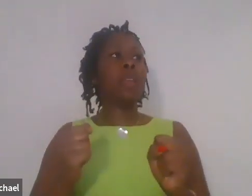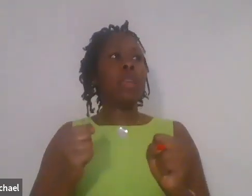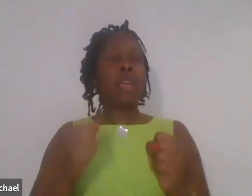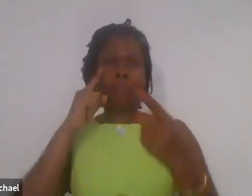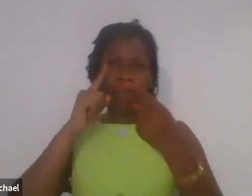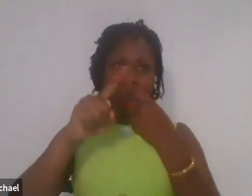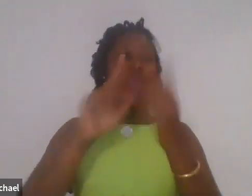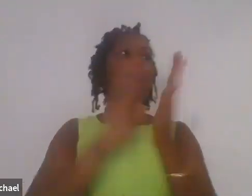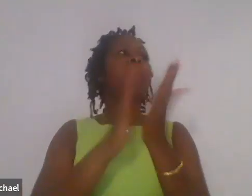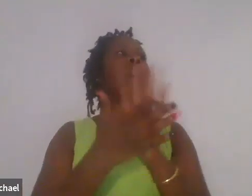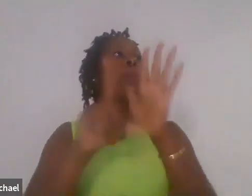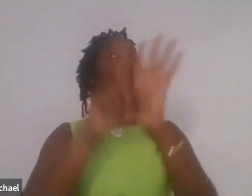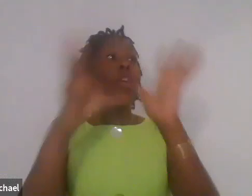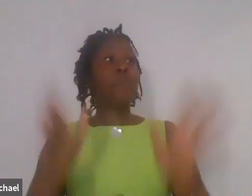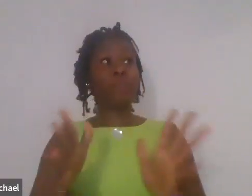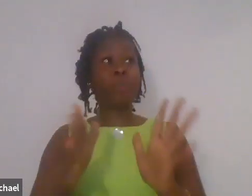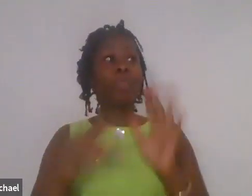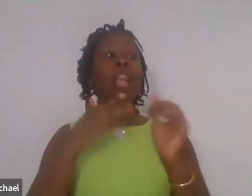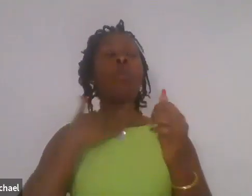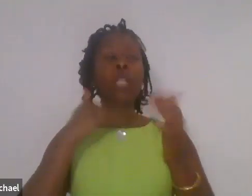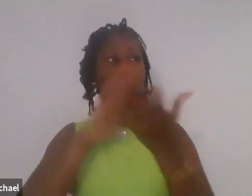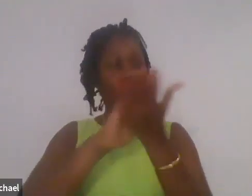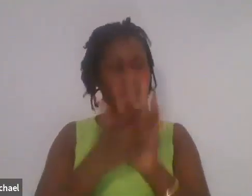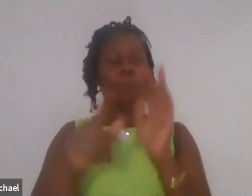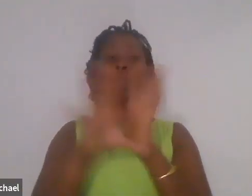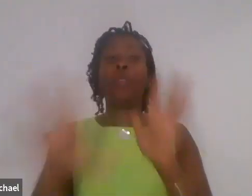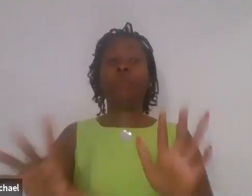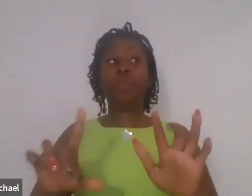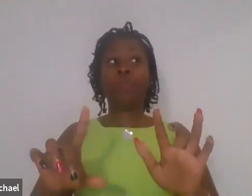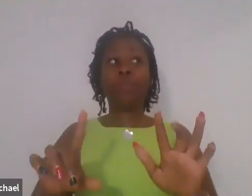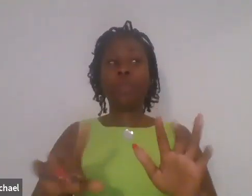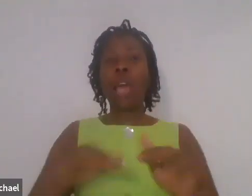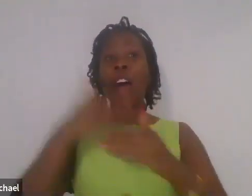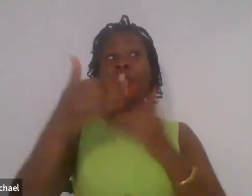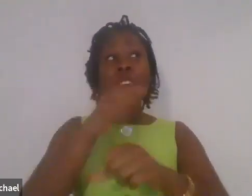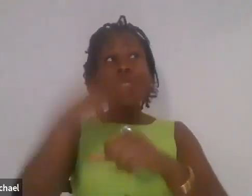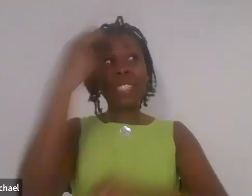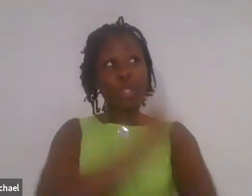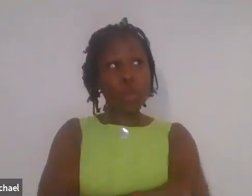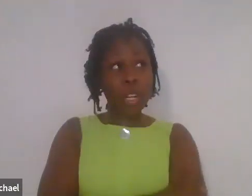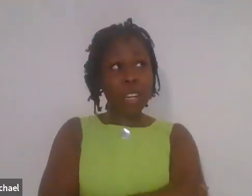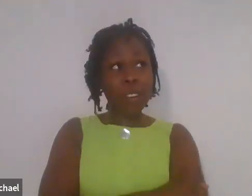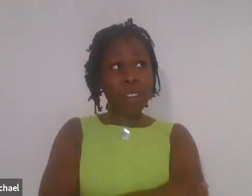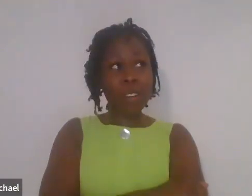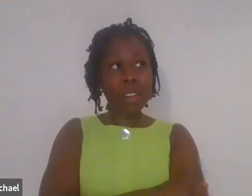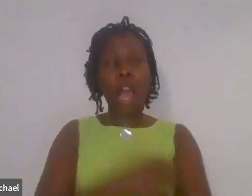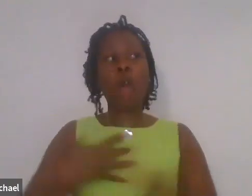So this made me to really work hard. And I really wanted to become a lawyer so that I can fight for